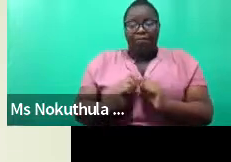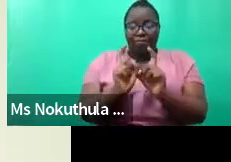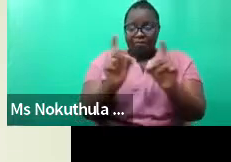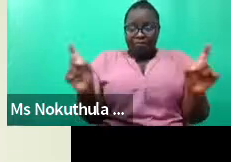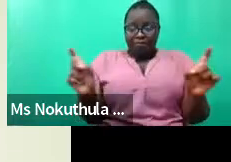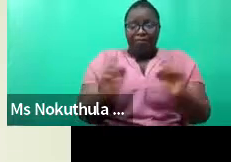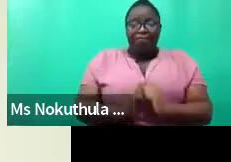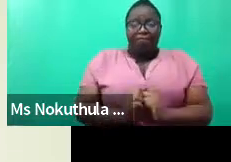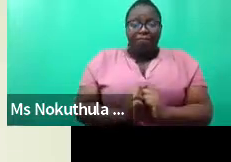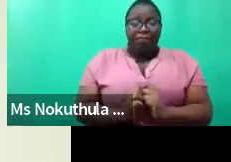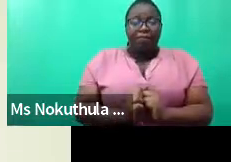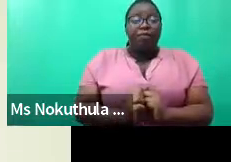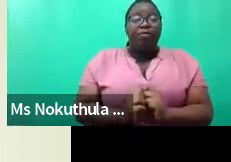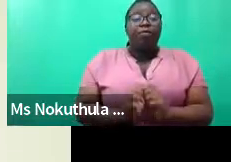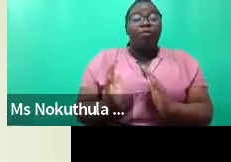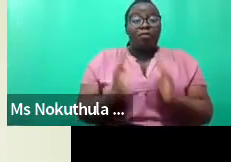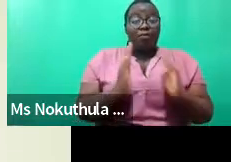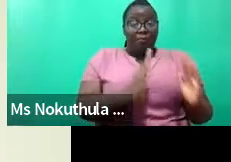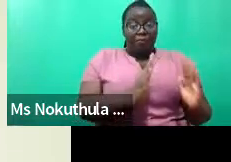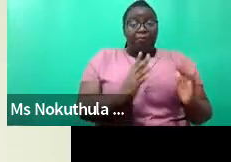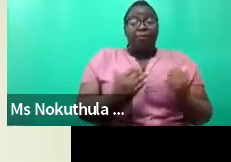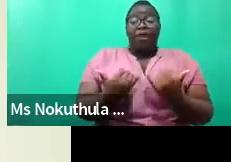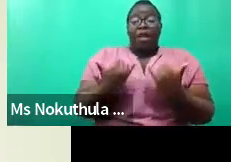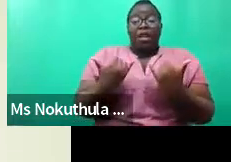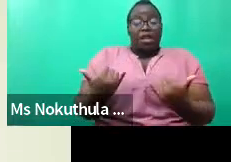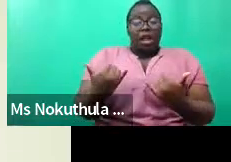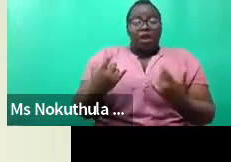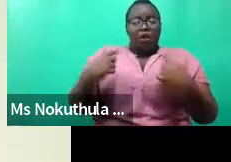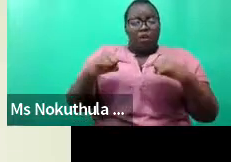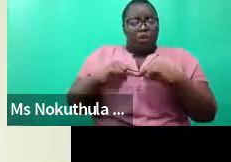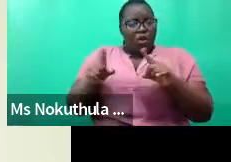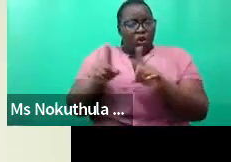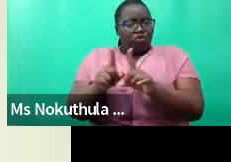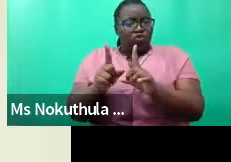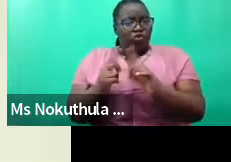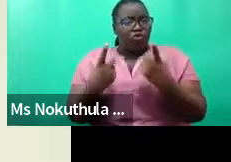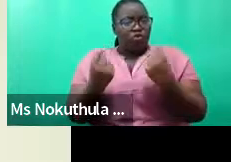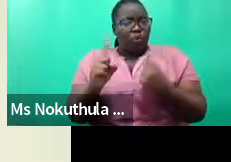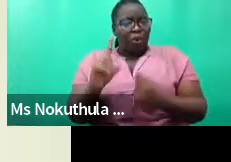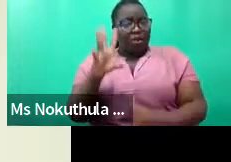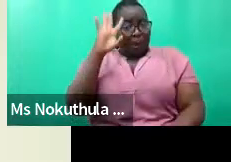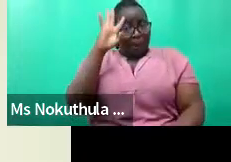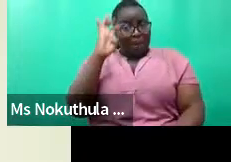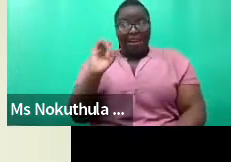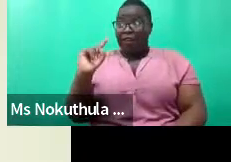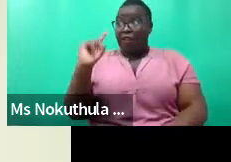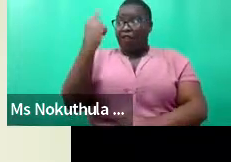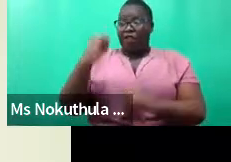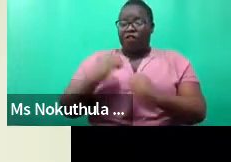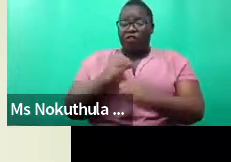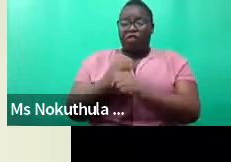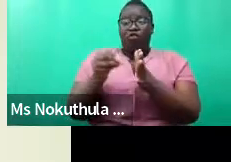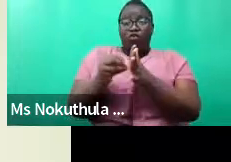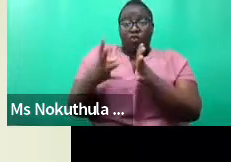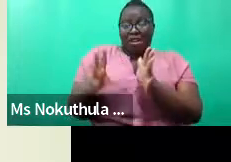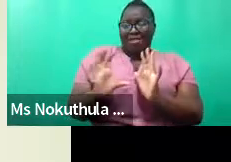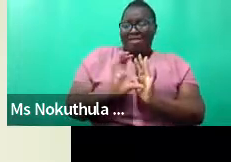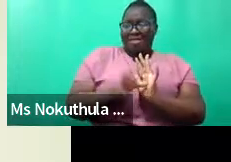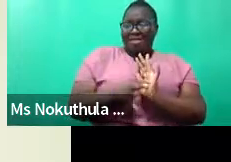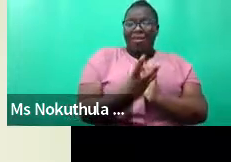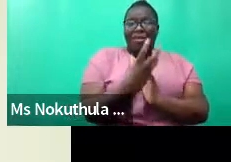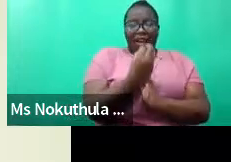Apart from that, we believed also that first-year students with disabilities in